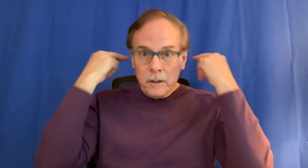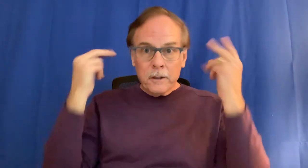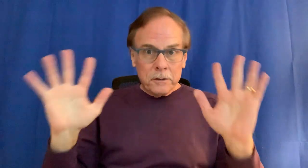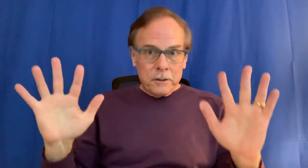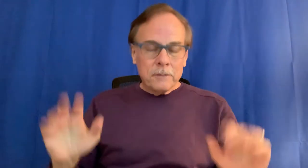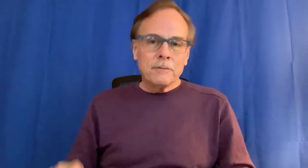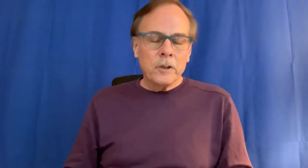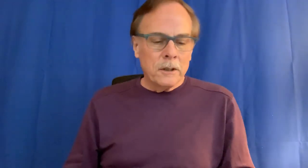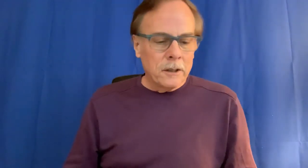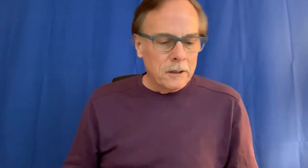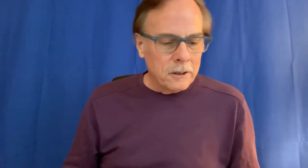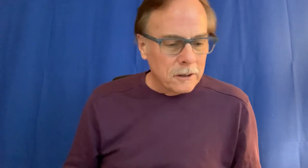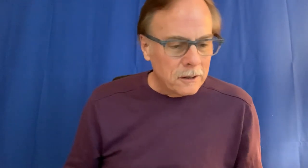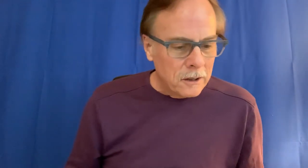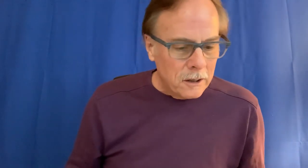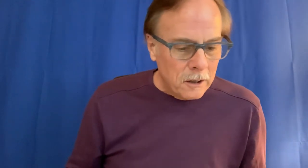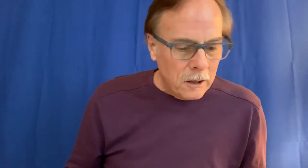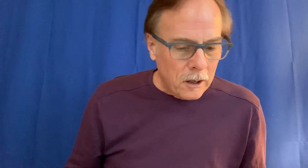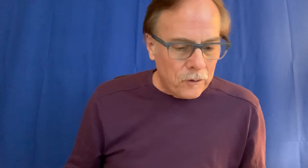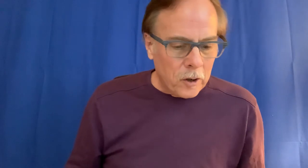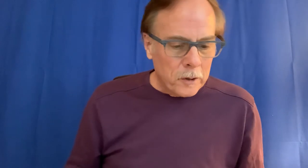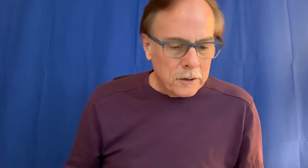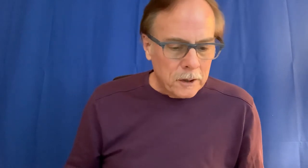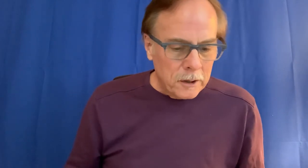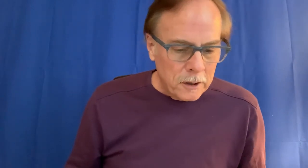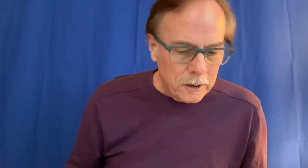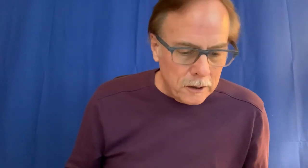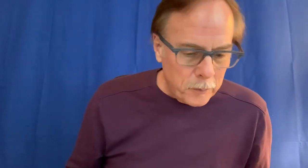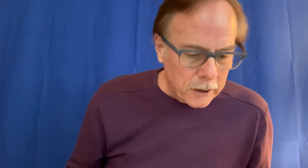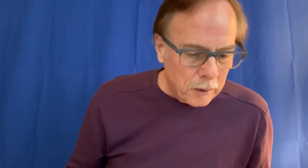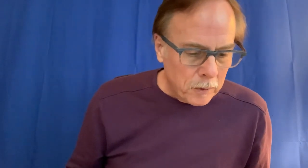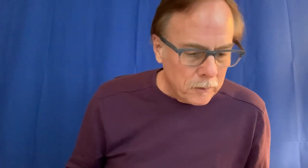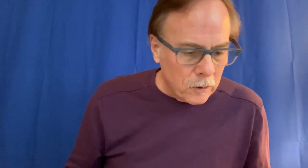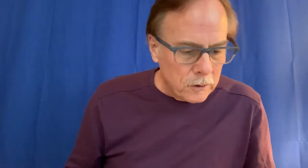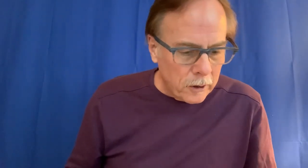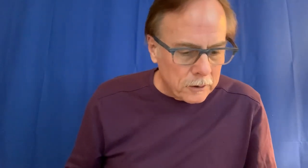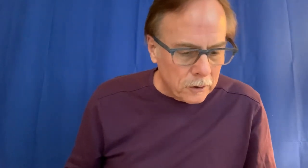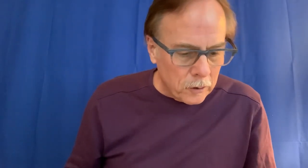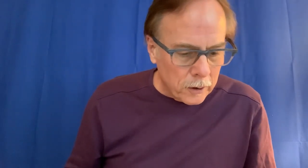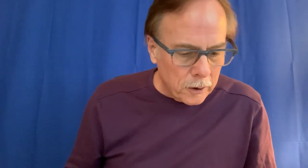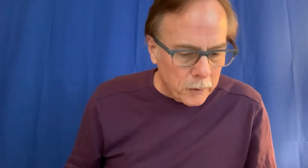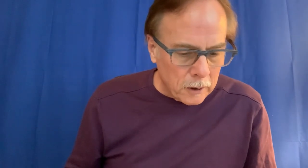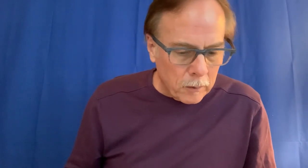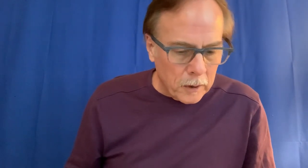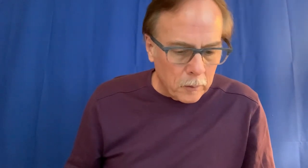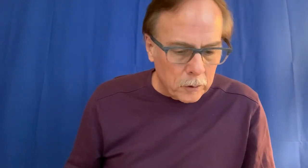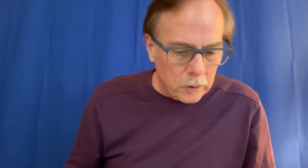ears. You get the idea. A pharmacy, pick up a, well, it's actually showing here, pick up a